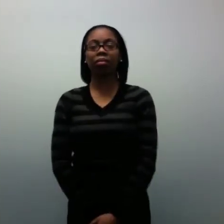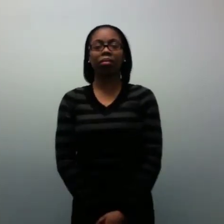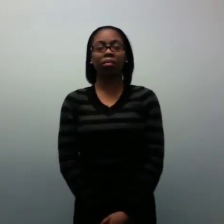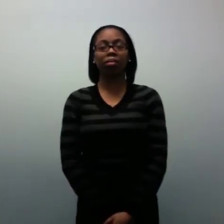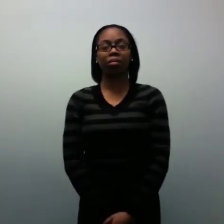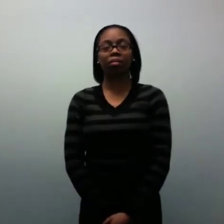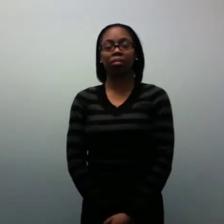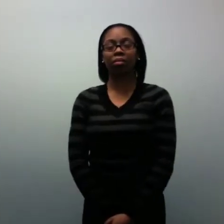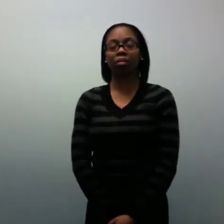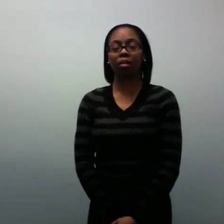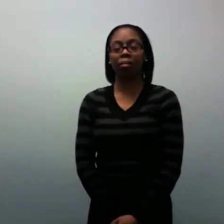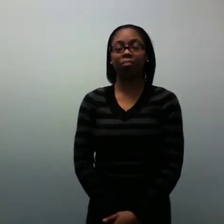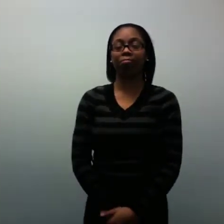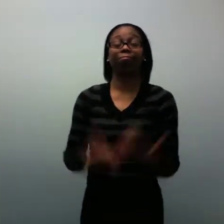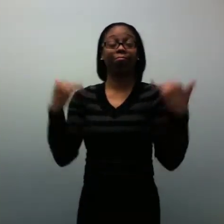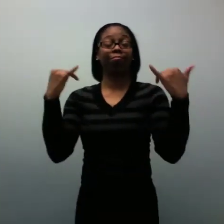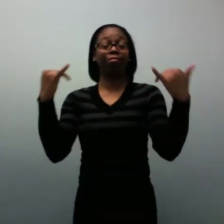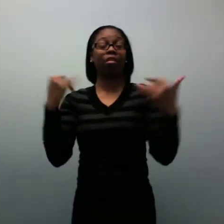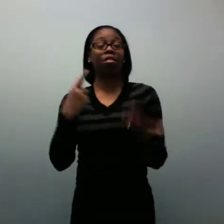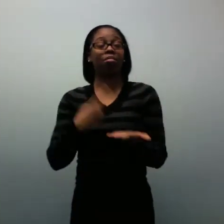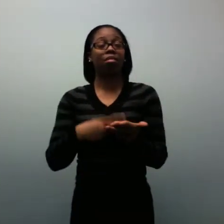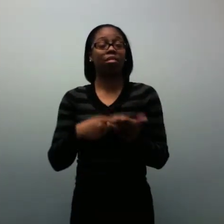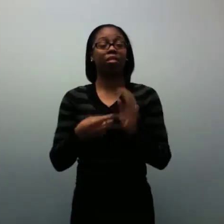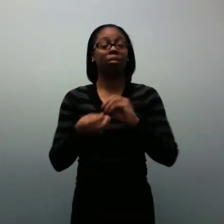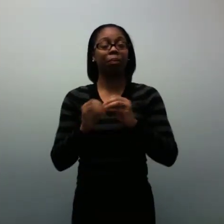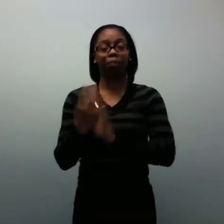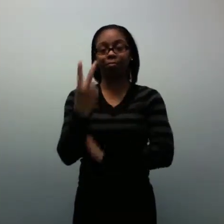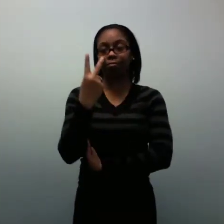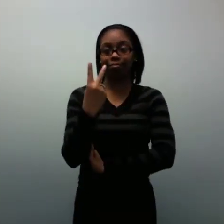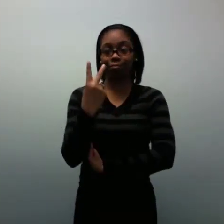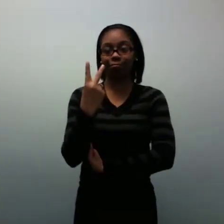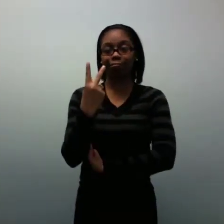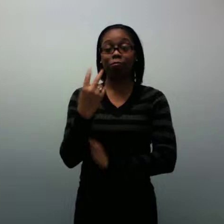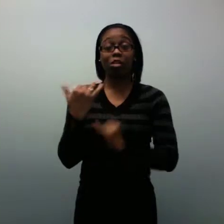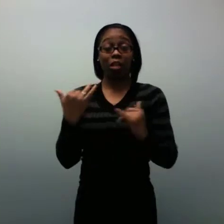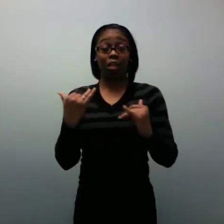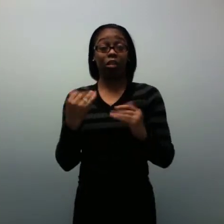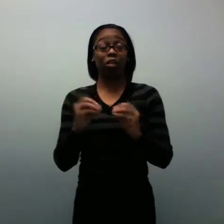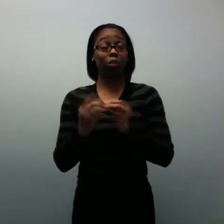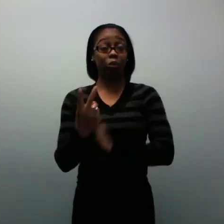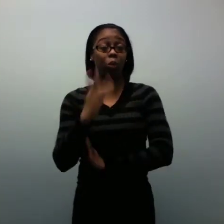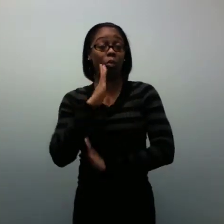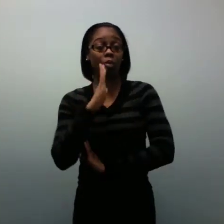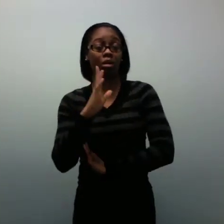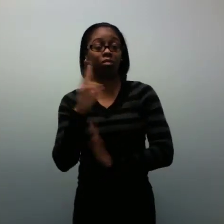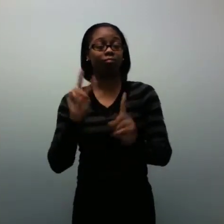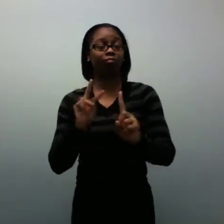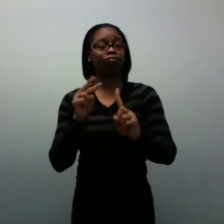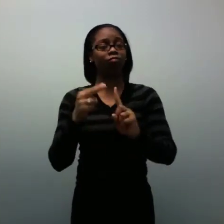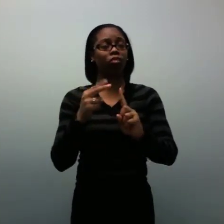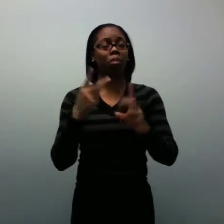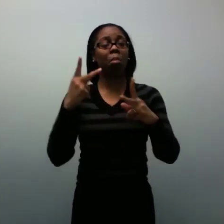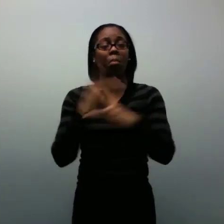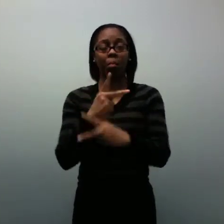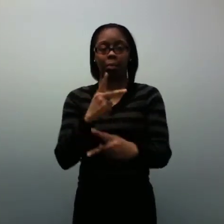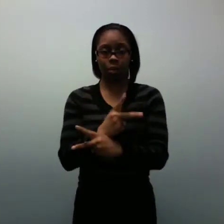This is lesson number 2. In lesson number 2, we'll look at multiplication and also introduce the